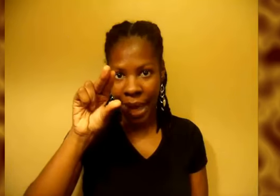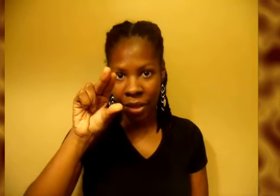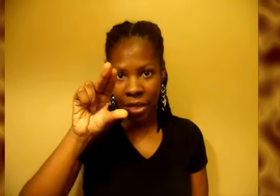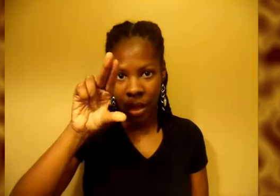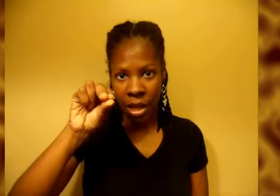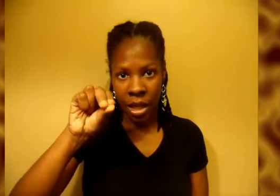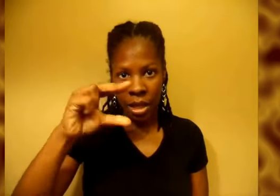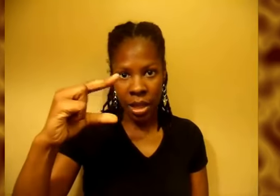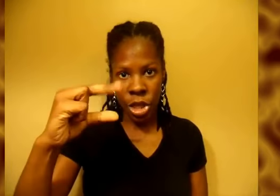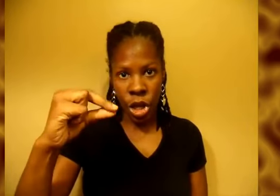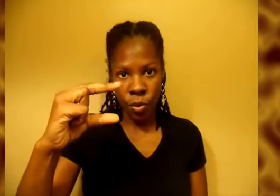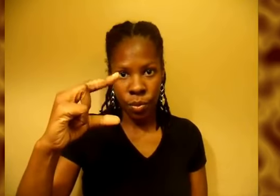mouth. No.